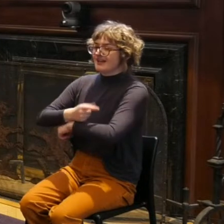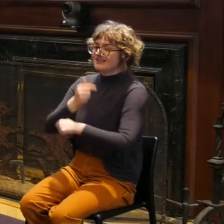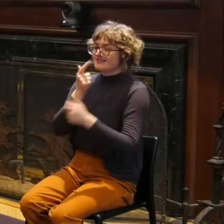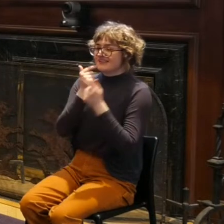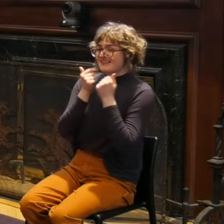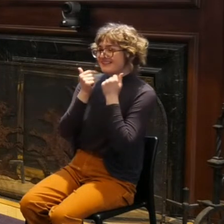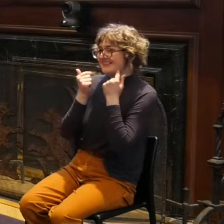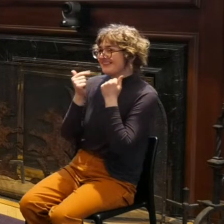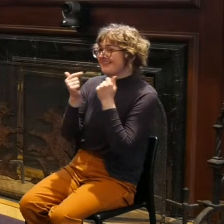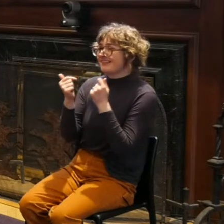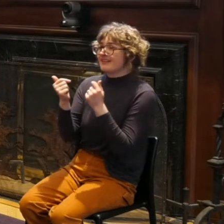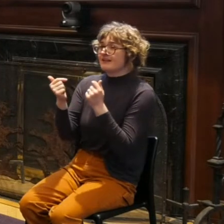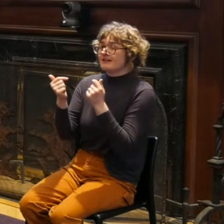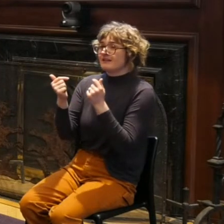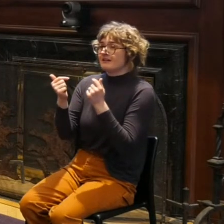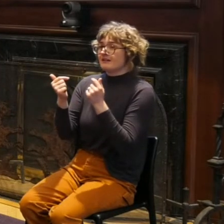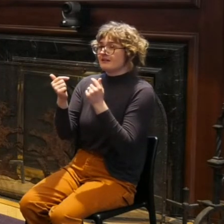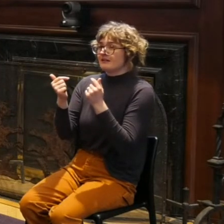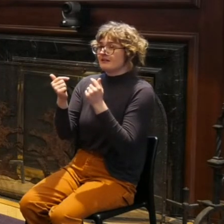out of your mouth.